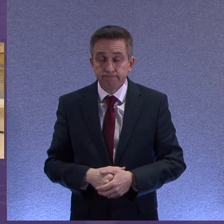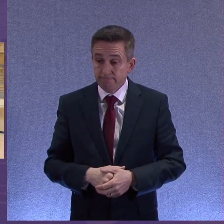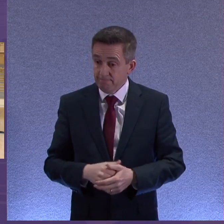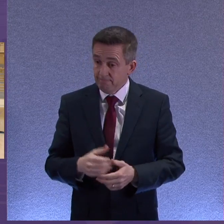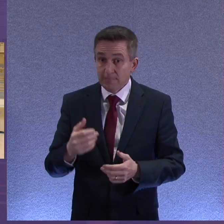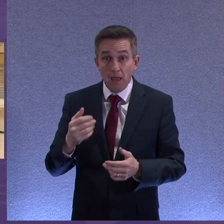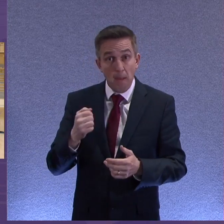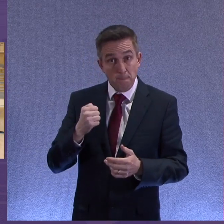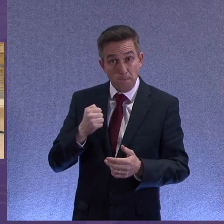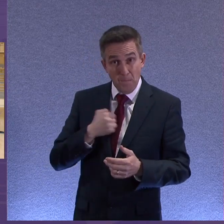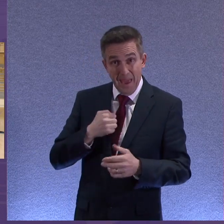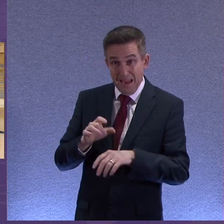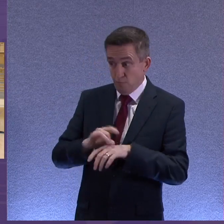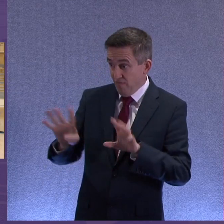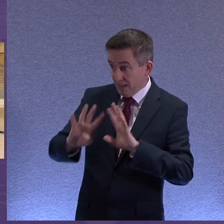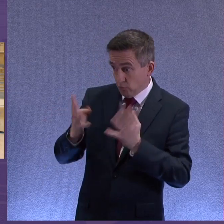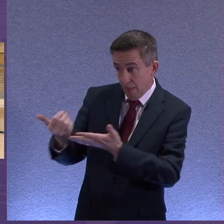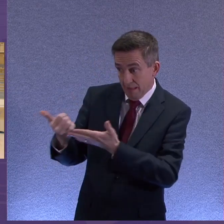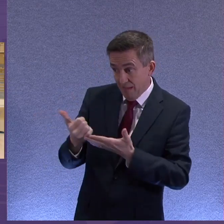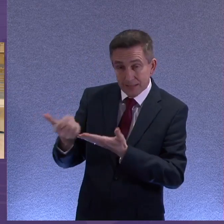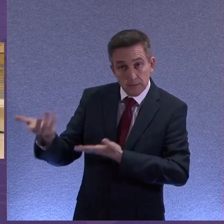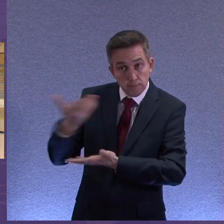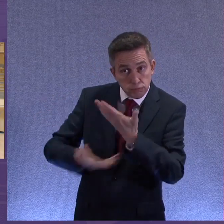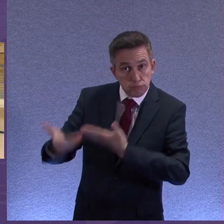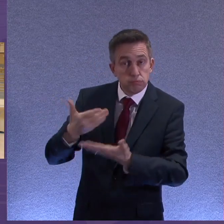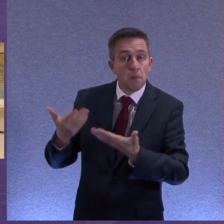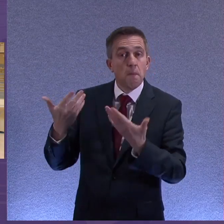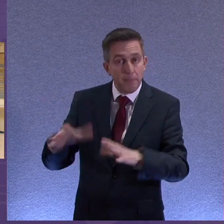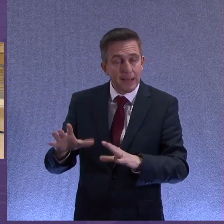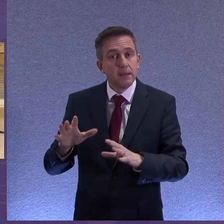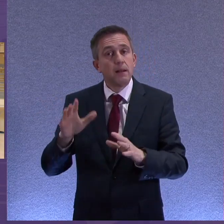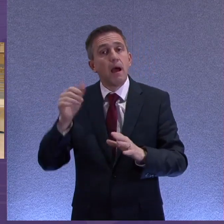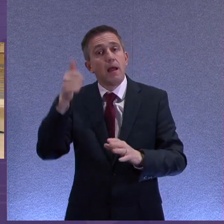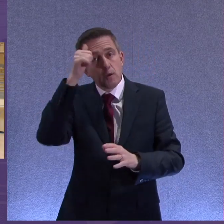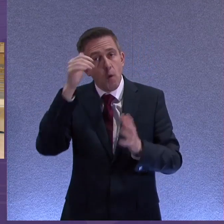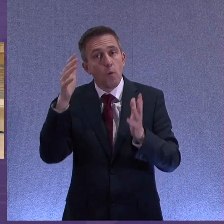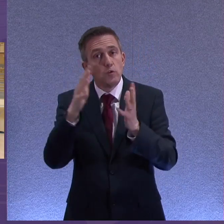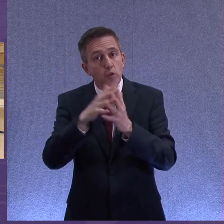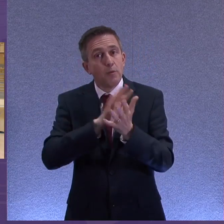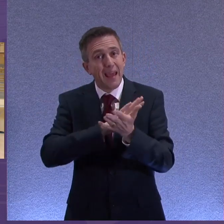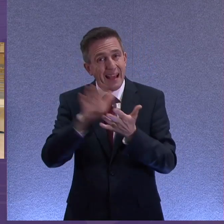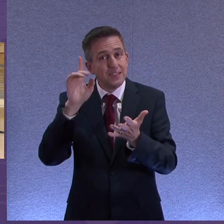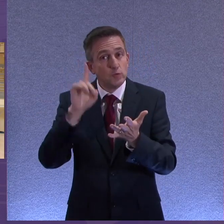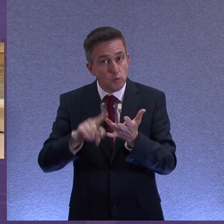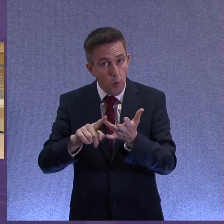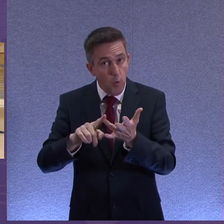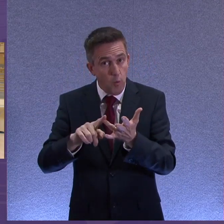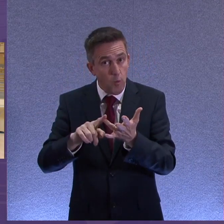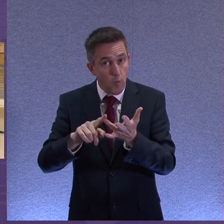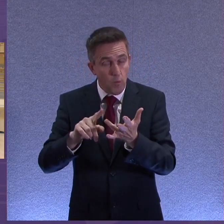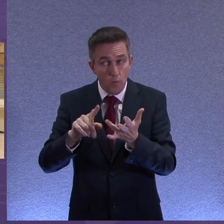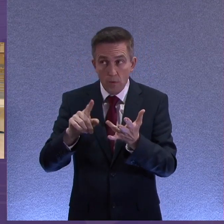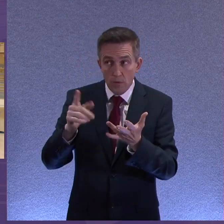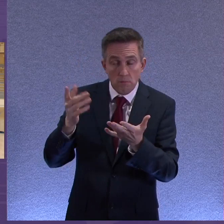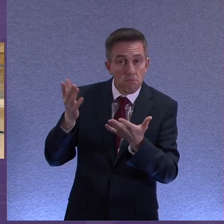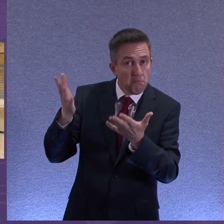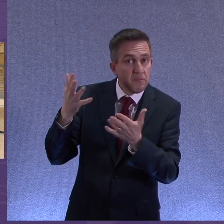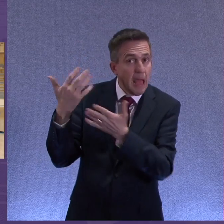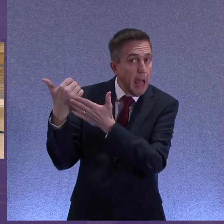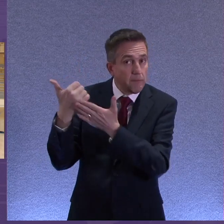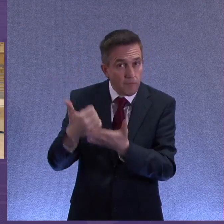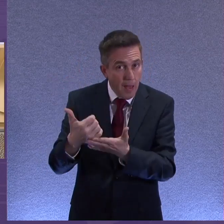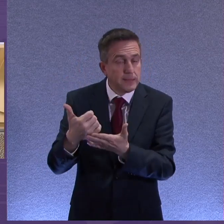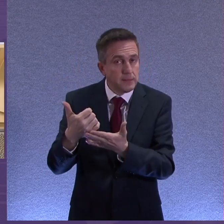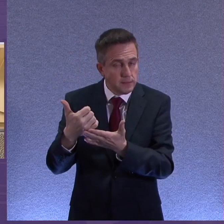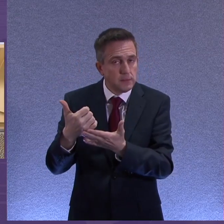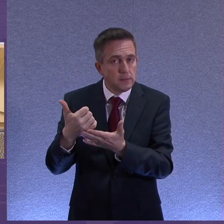questions of my advisors of. The WHO advice, and I certainly am not qualified to second guess it, but it is very much